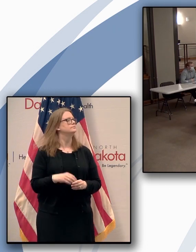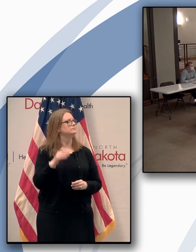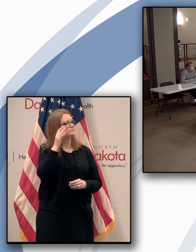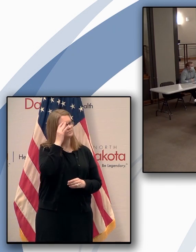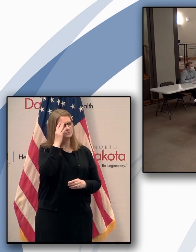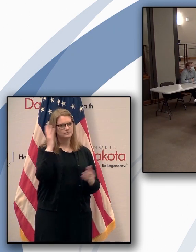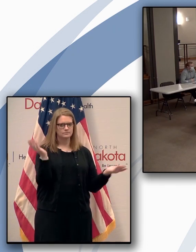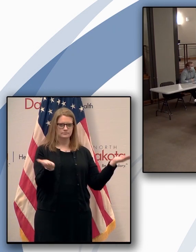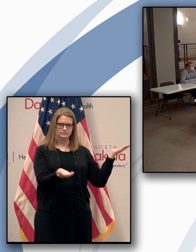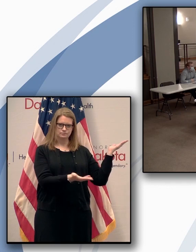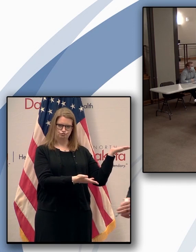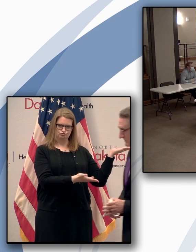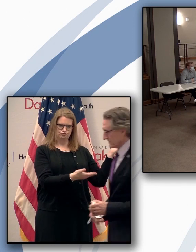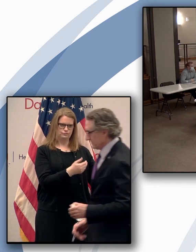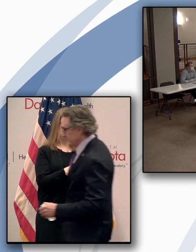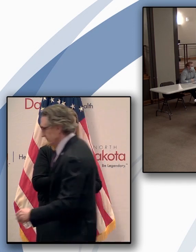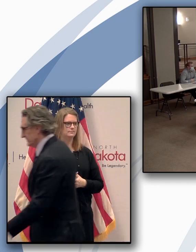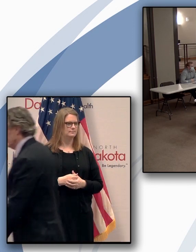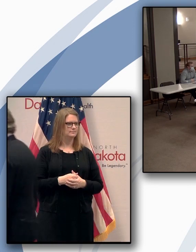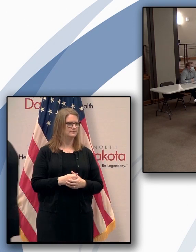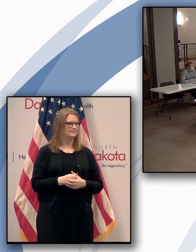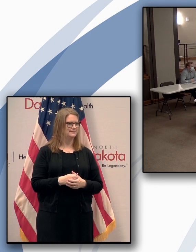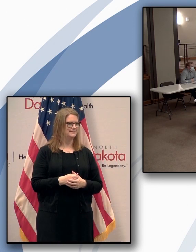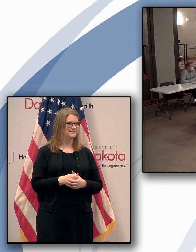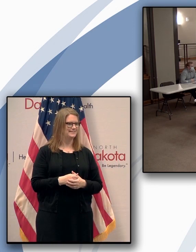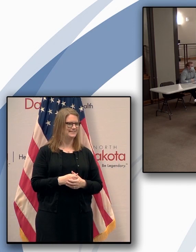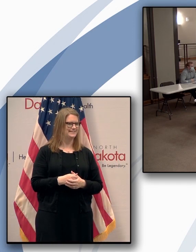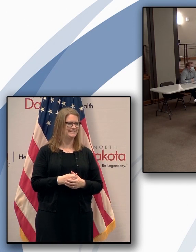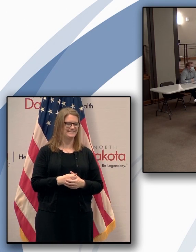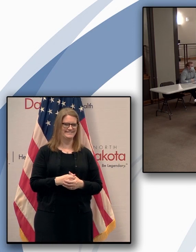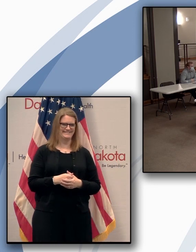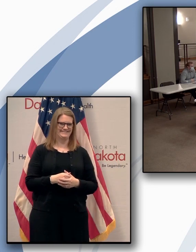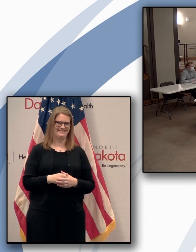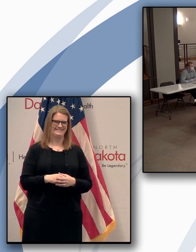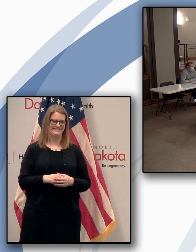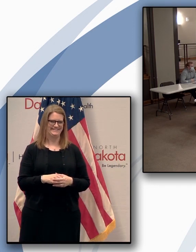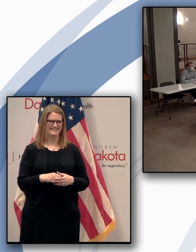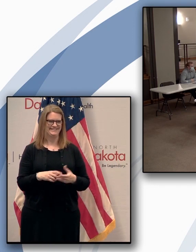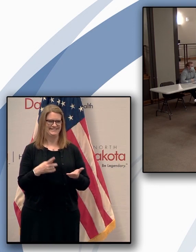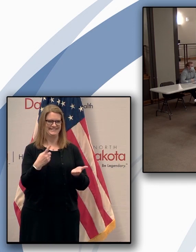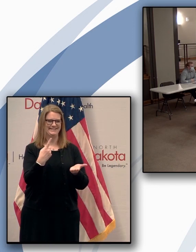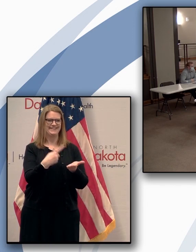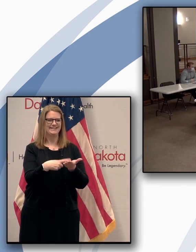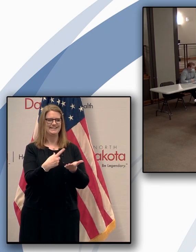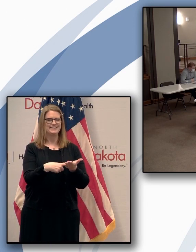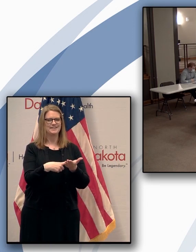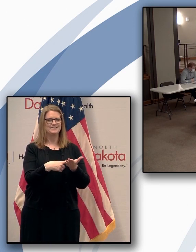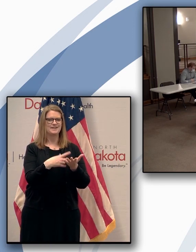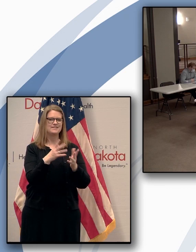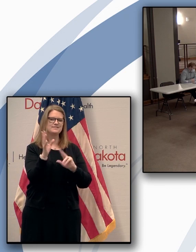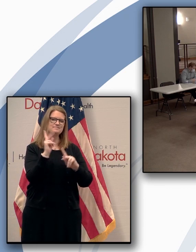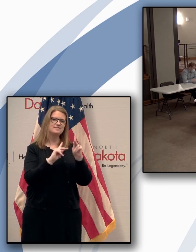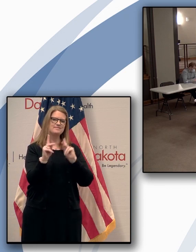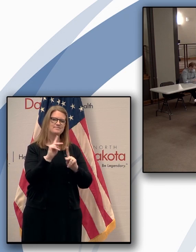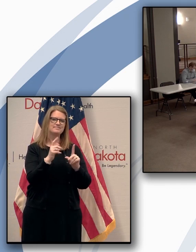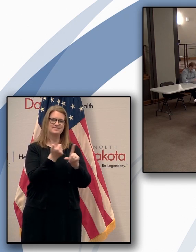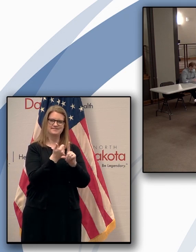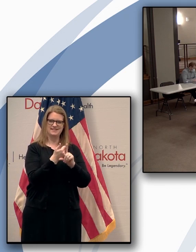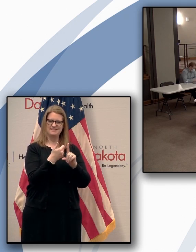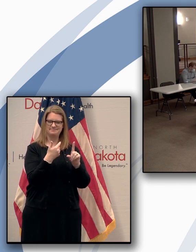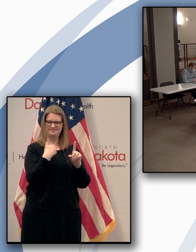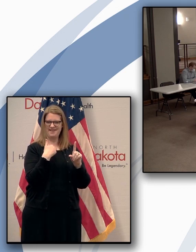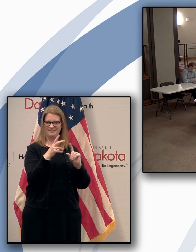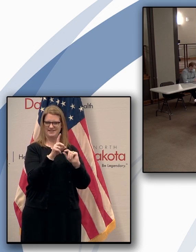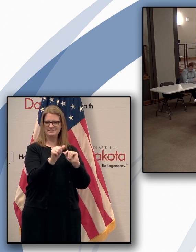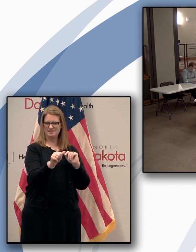Chris Jones coming up to the podium. And this, because you did talk about people with disabilities, there was some concern about that.